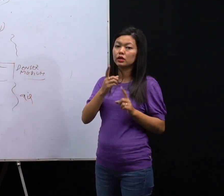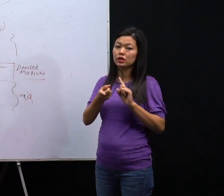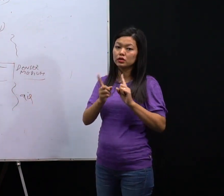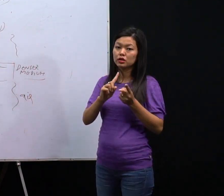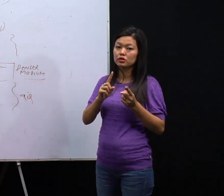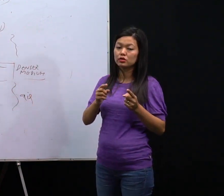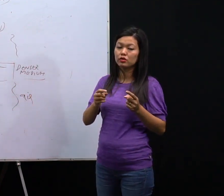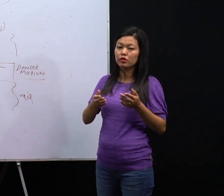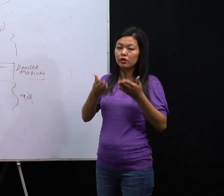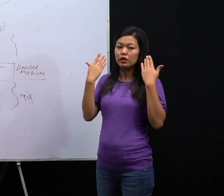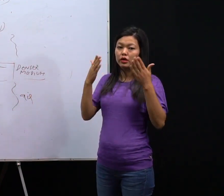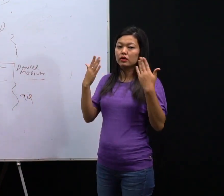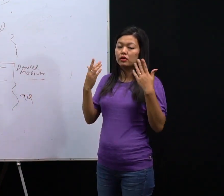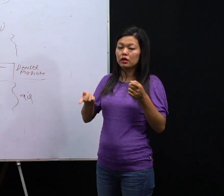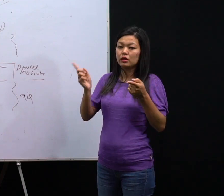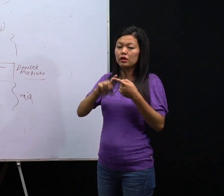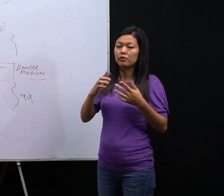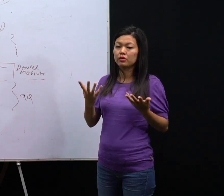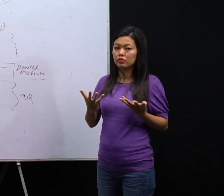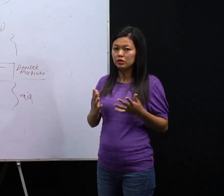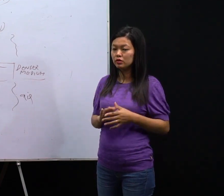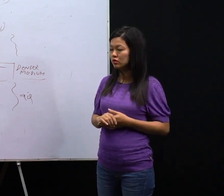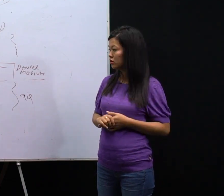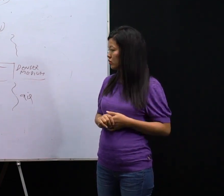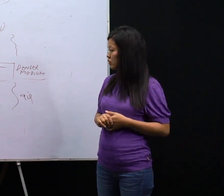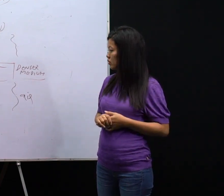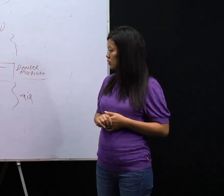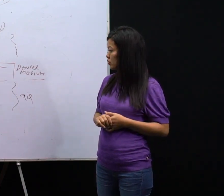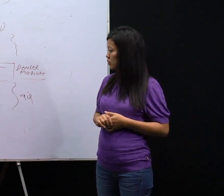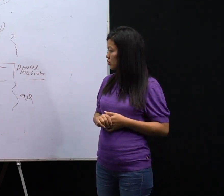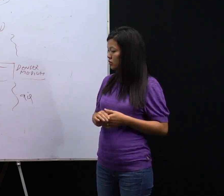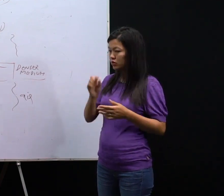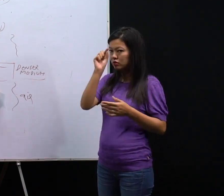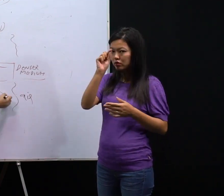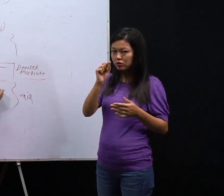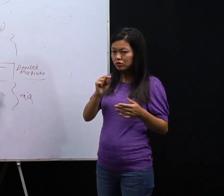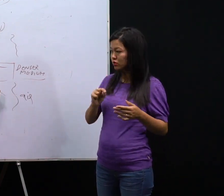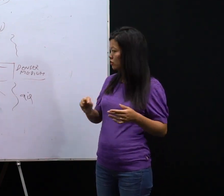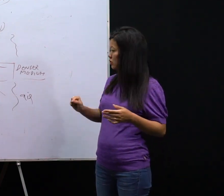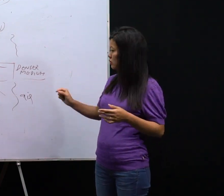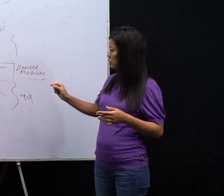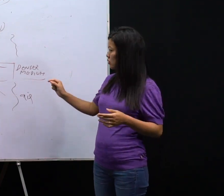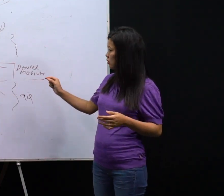case? Now let's say this is the normal, clear?